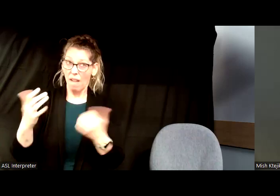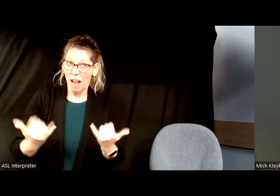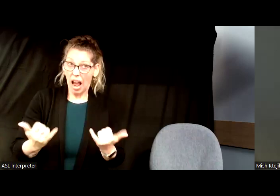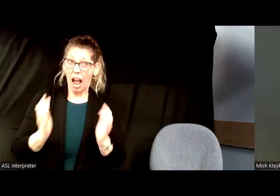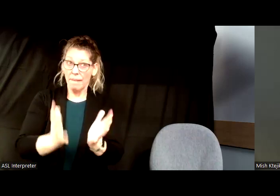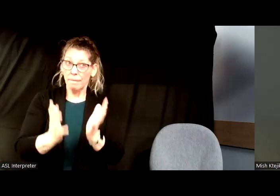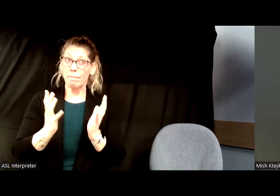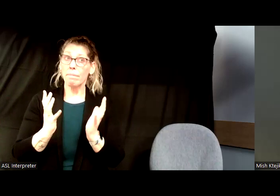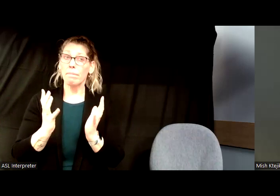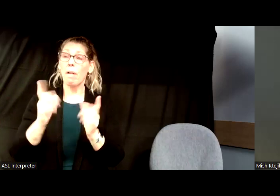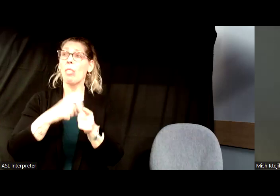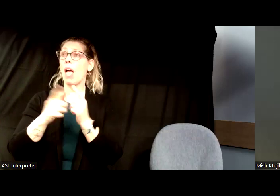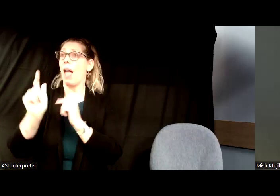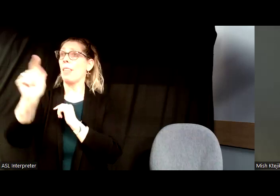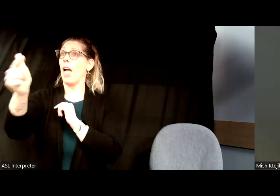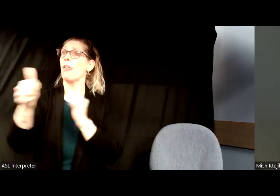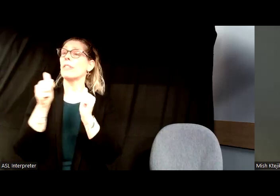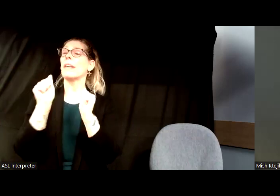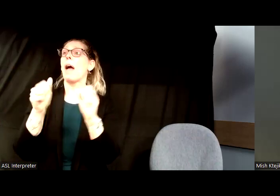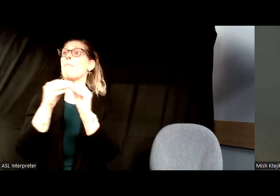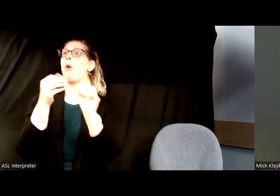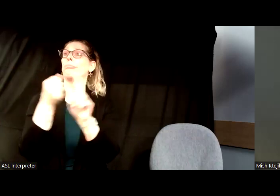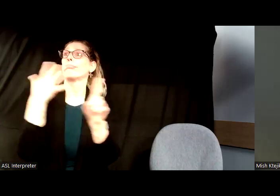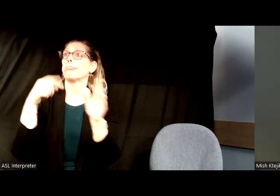then define it further during the RAC?